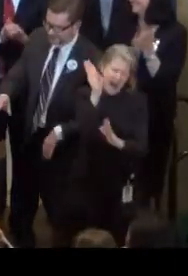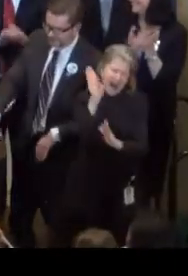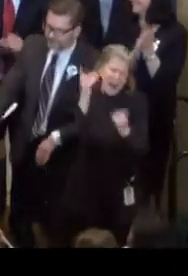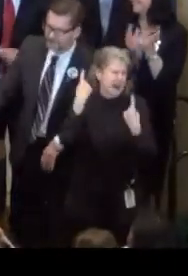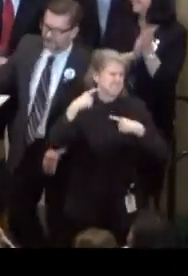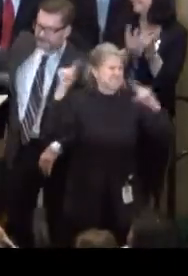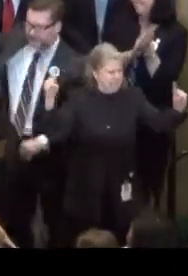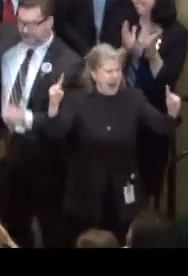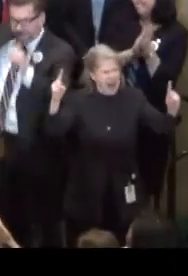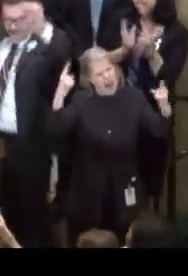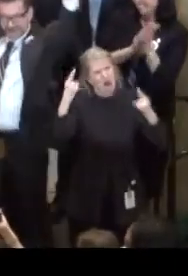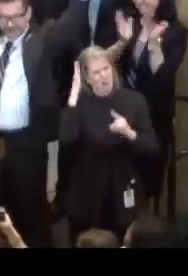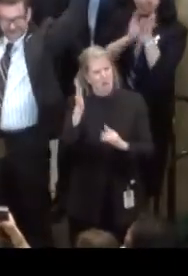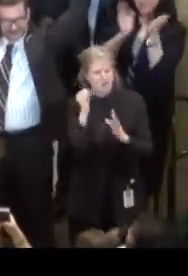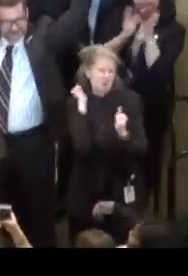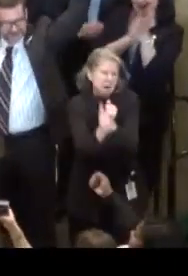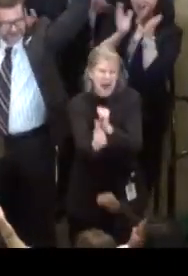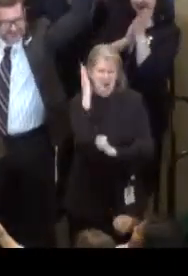year. Thank you.